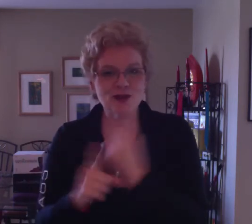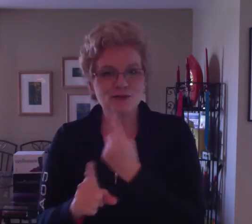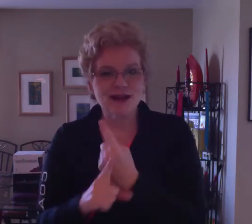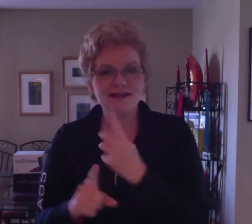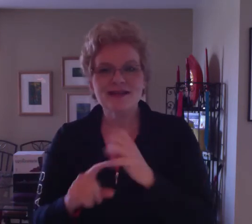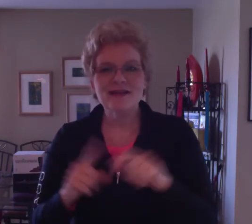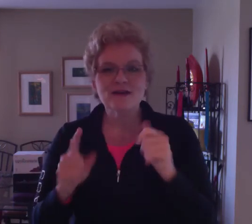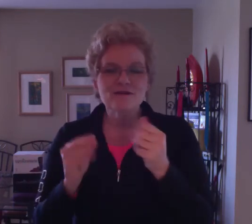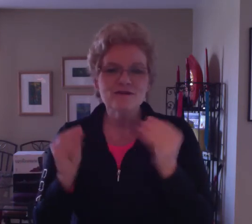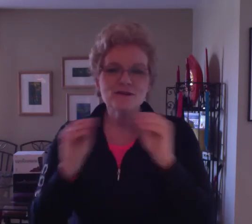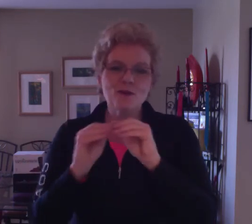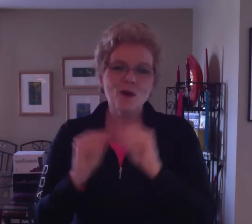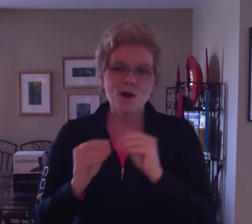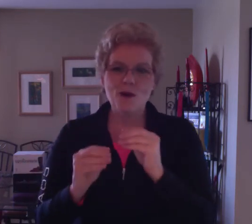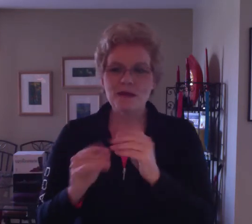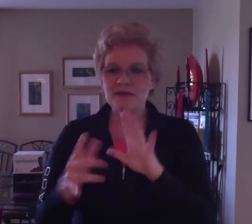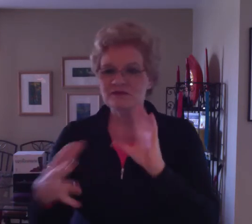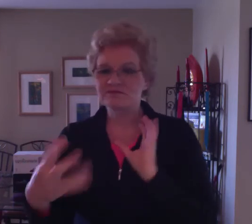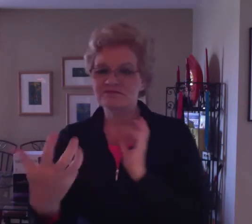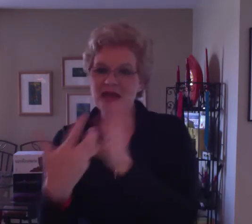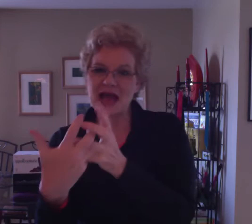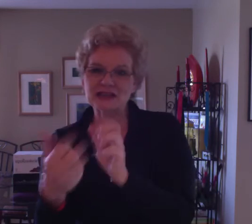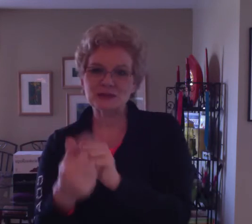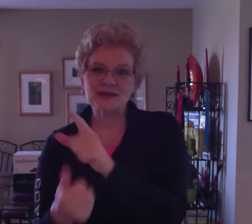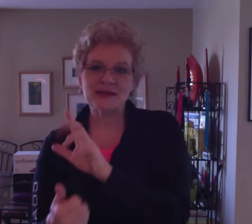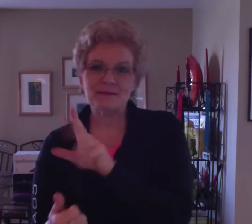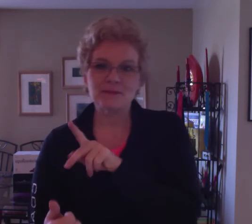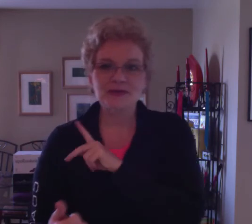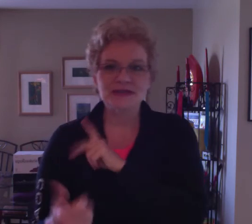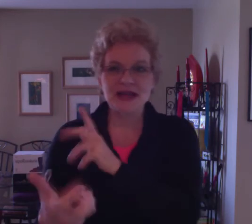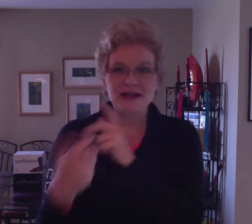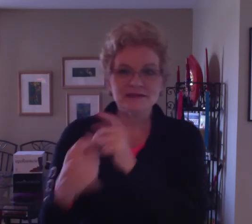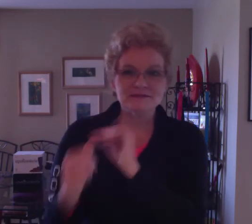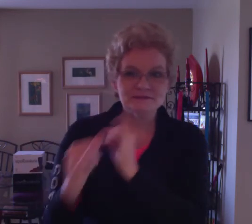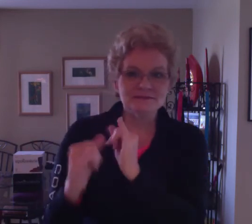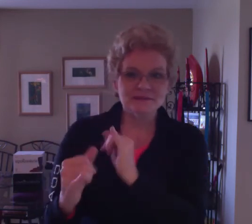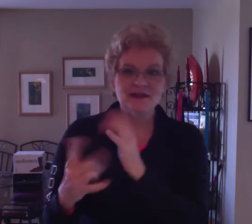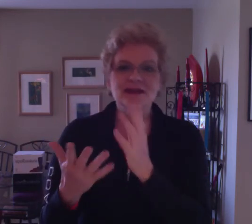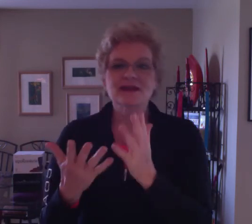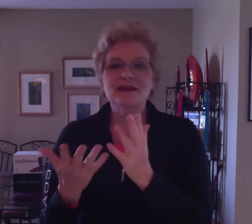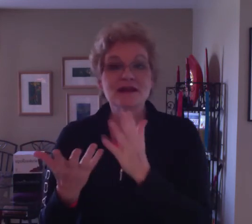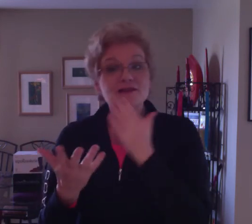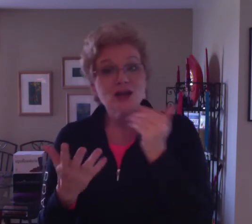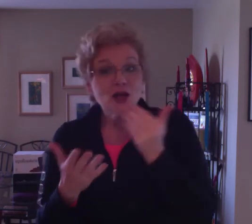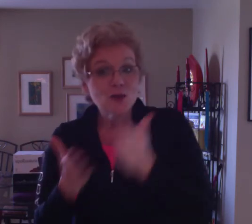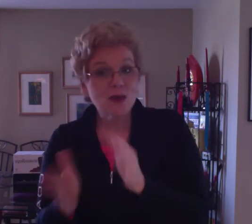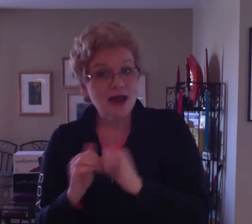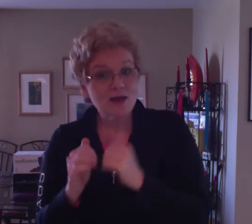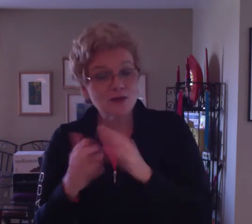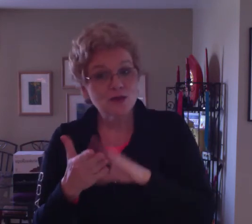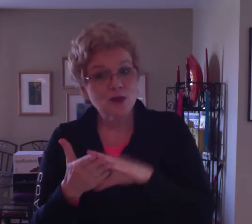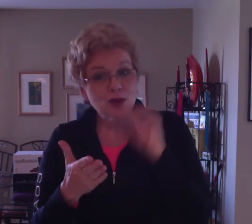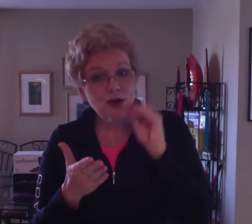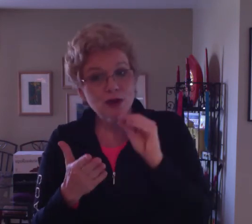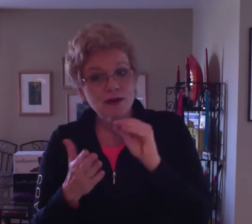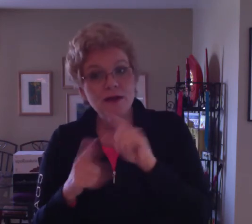personality's more like yours than someone else's. And it's a great way not only to learn how to teach someone else about the